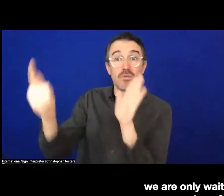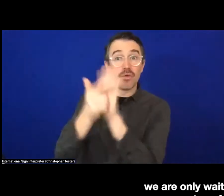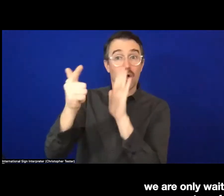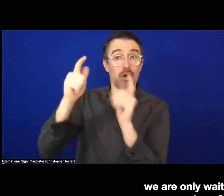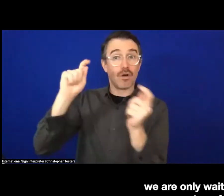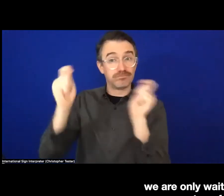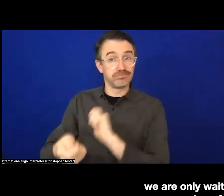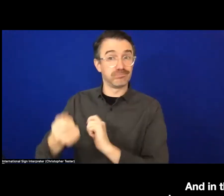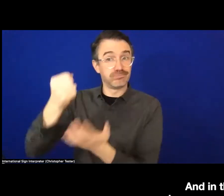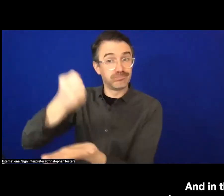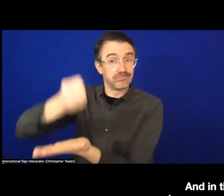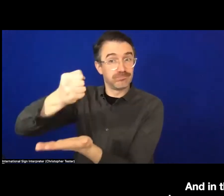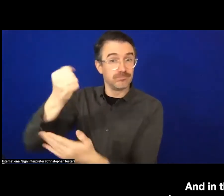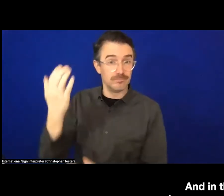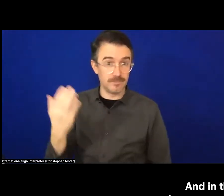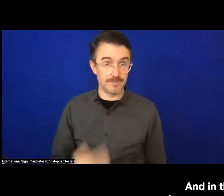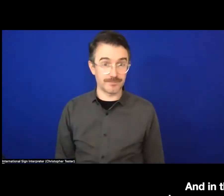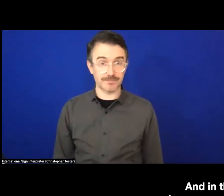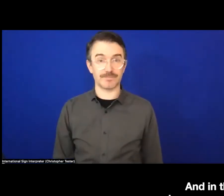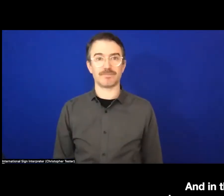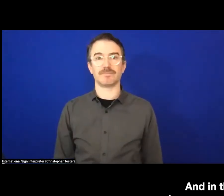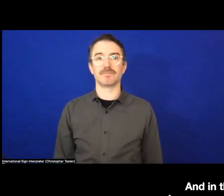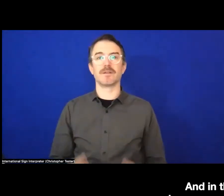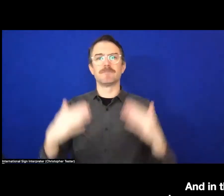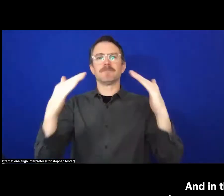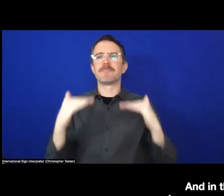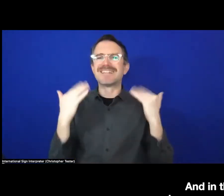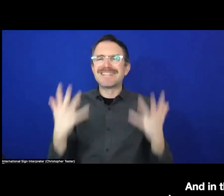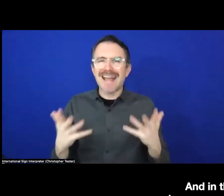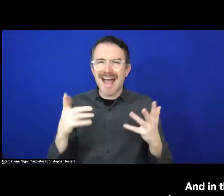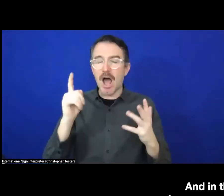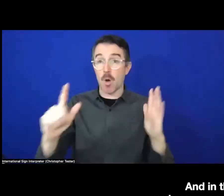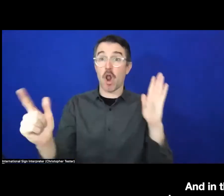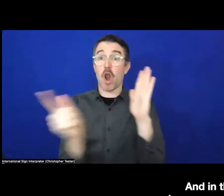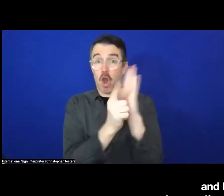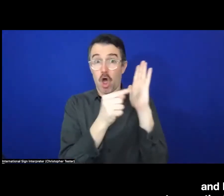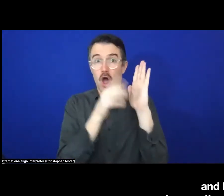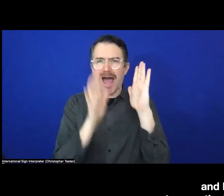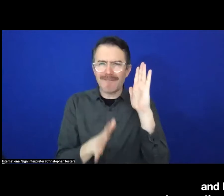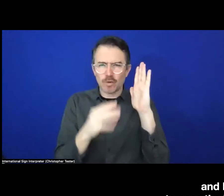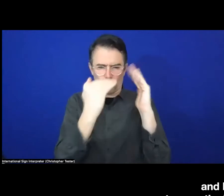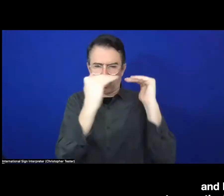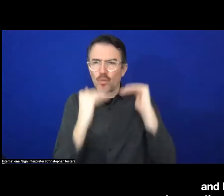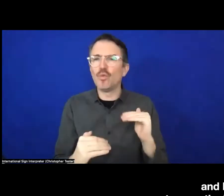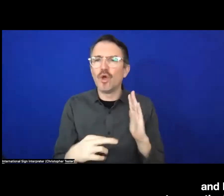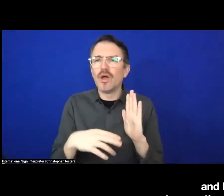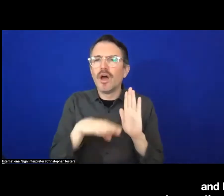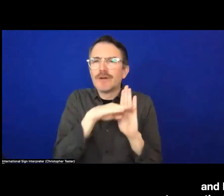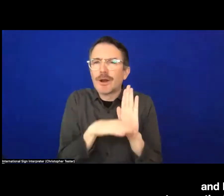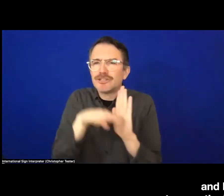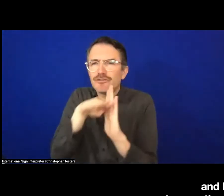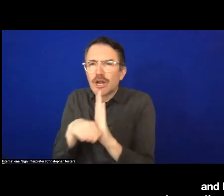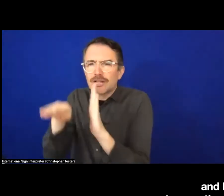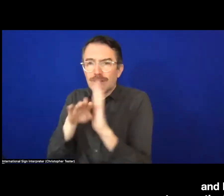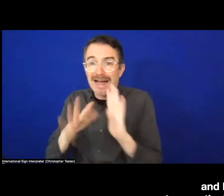regulations to enforce the act. And in the same vein, we also engaged the Ministry of Health and Parliament to